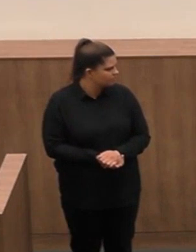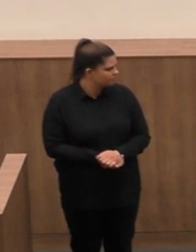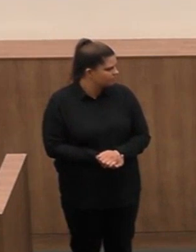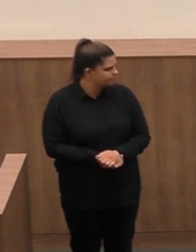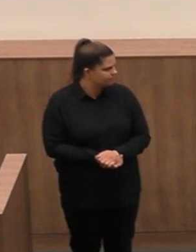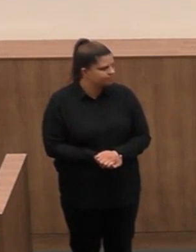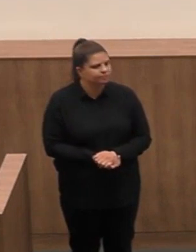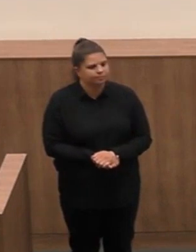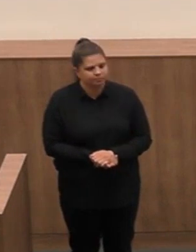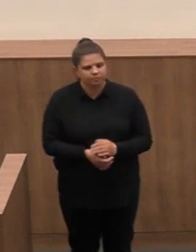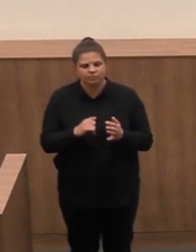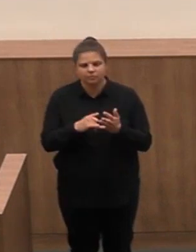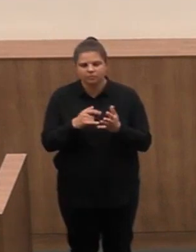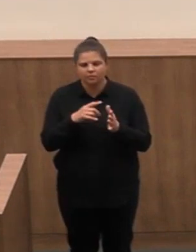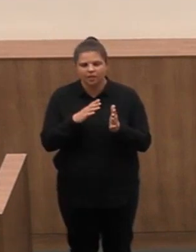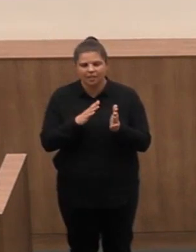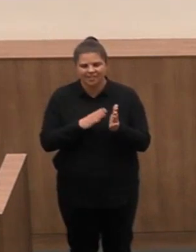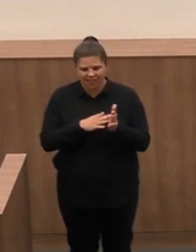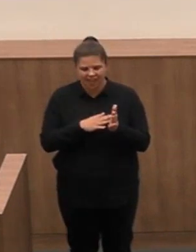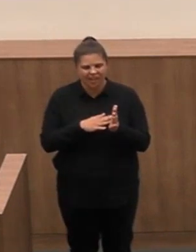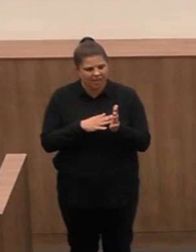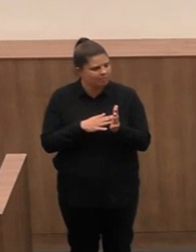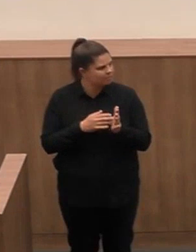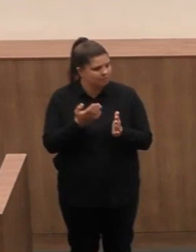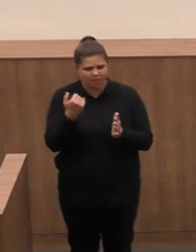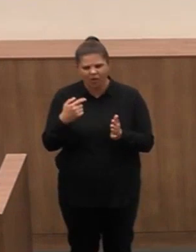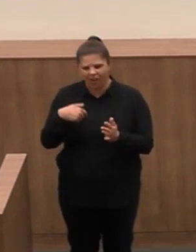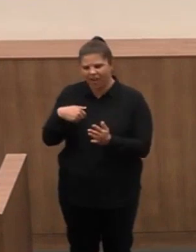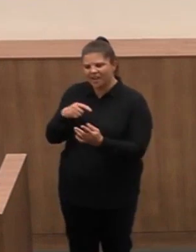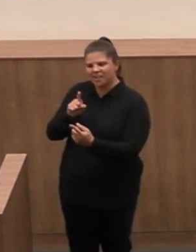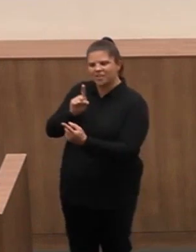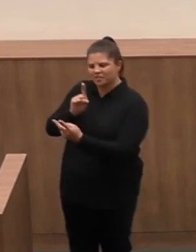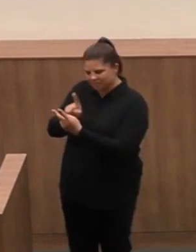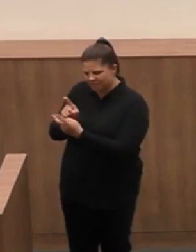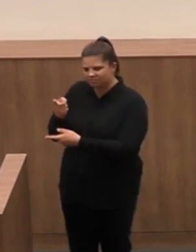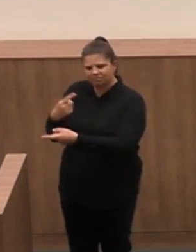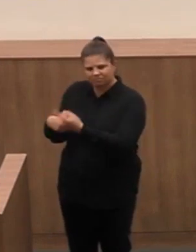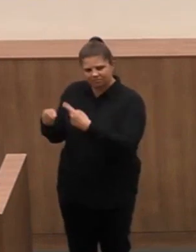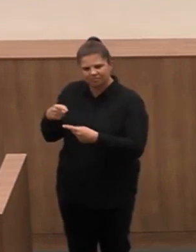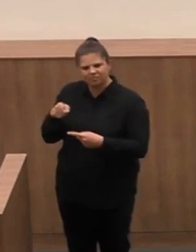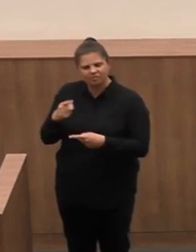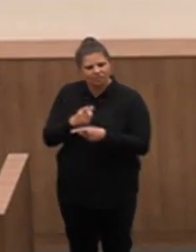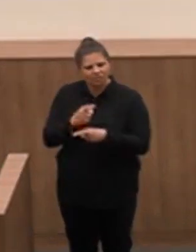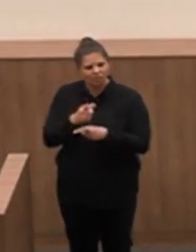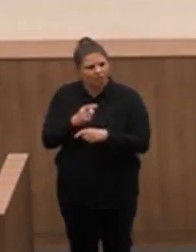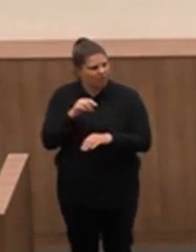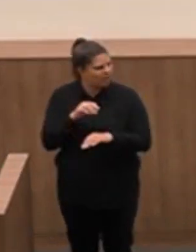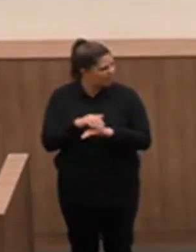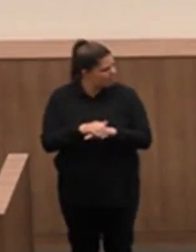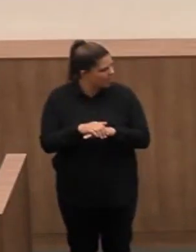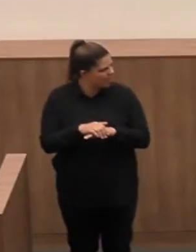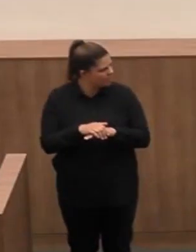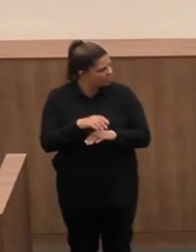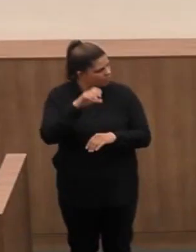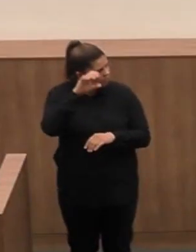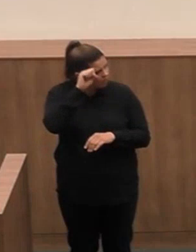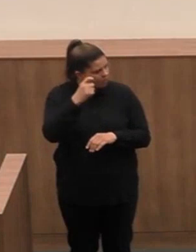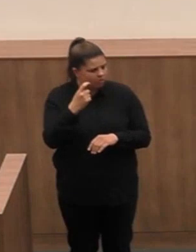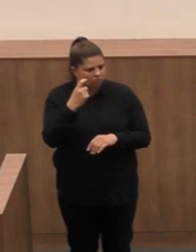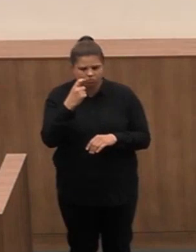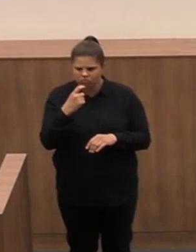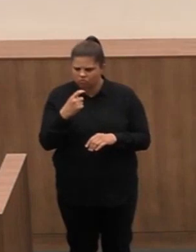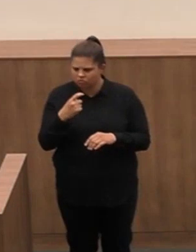So Sam, when we met about this and you were telling me about the tablets, do you remember when you were trying to get ready